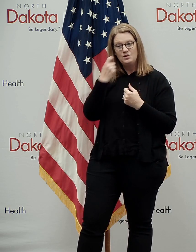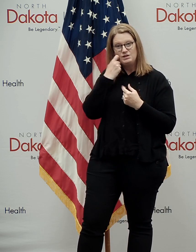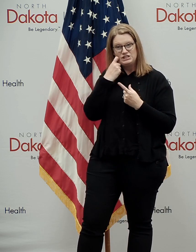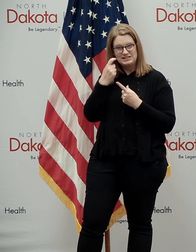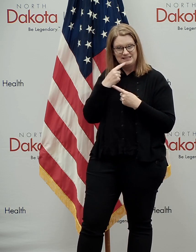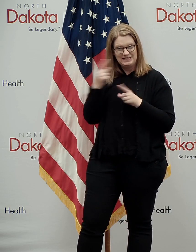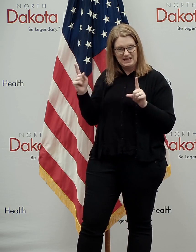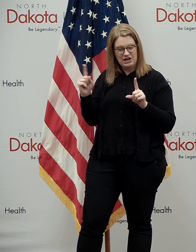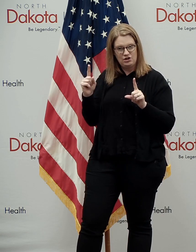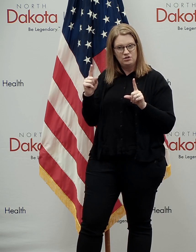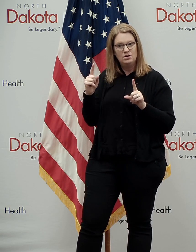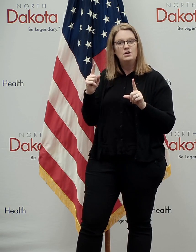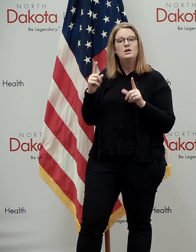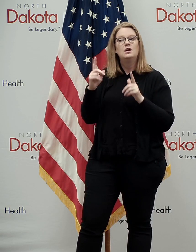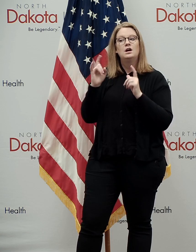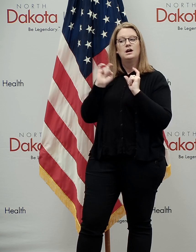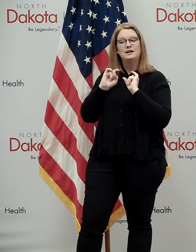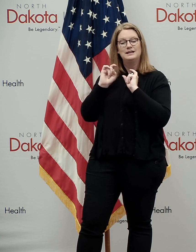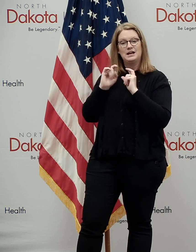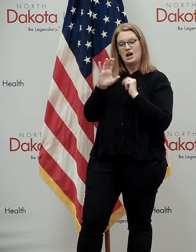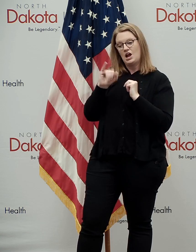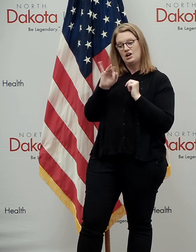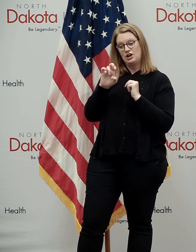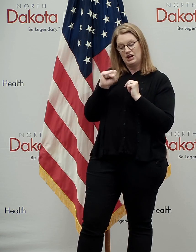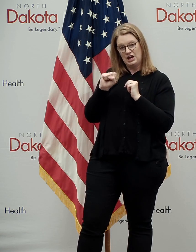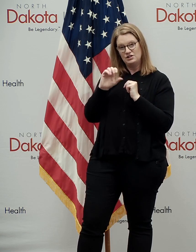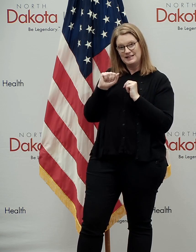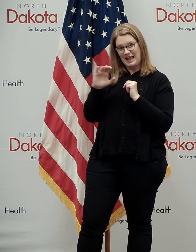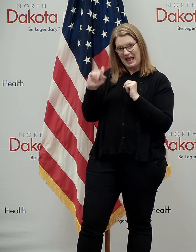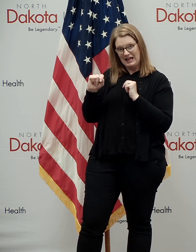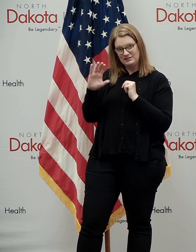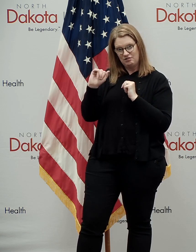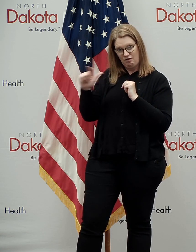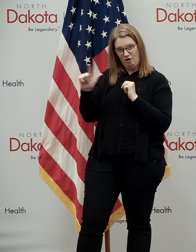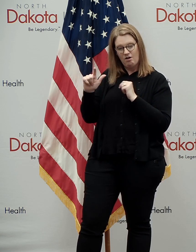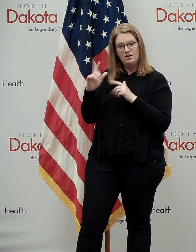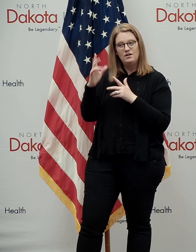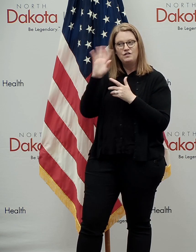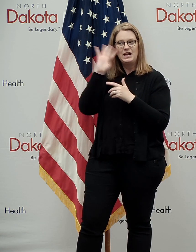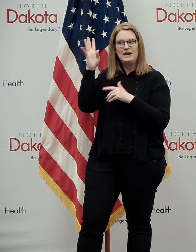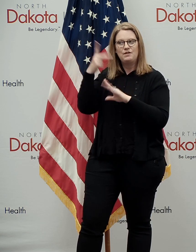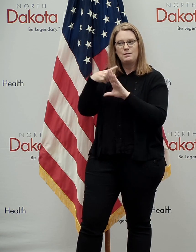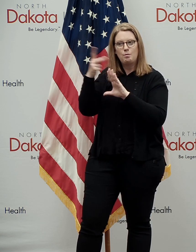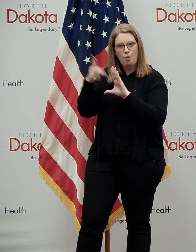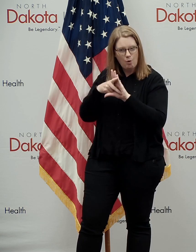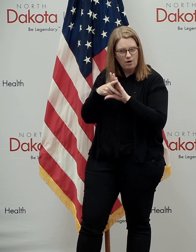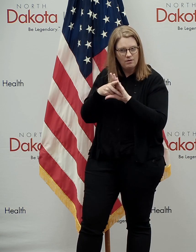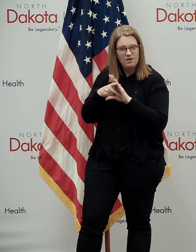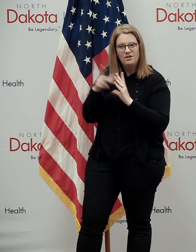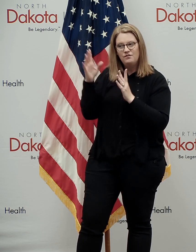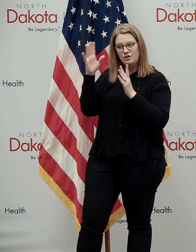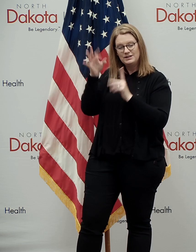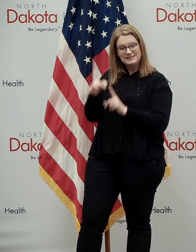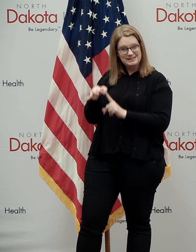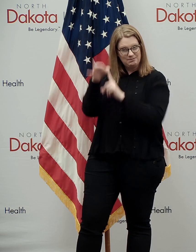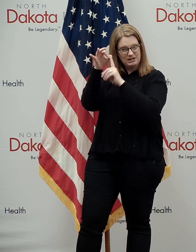declared an intent to award our CARES Act call for innovative programs for special education needs in North Dakota